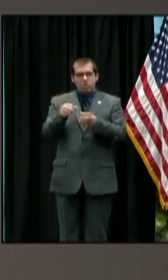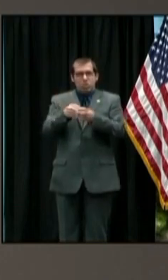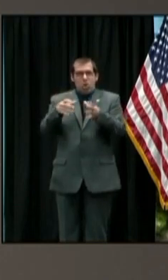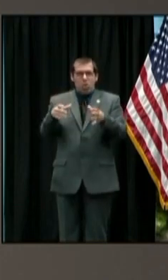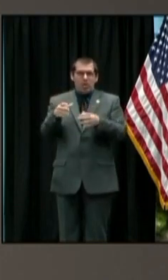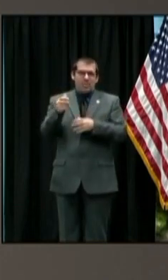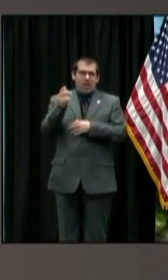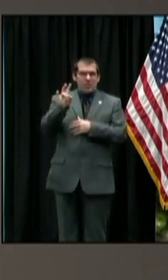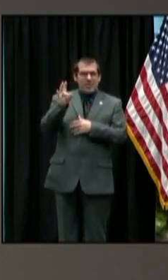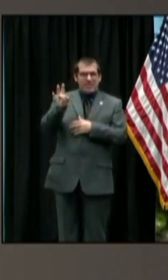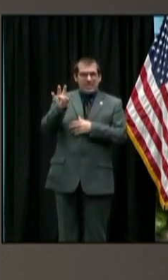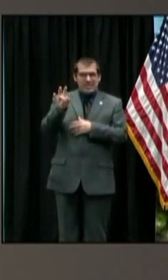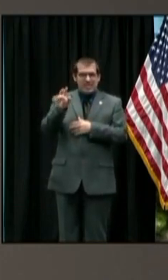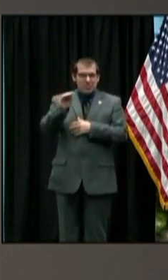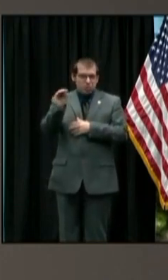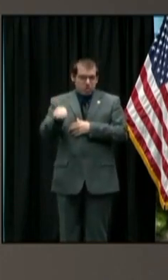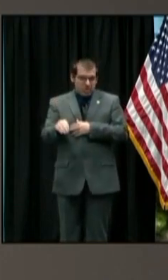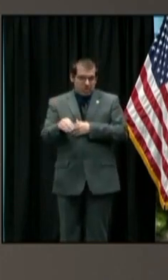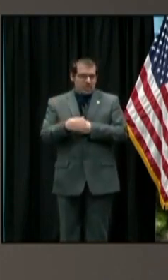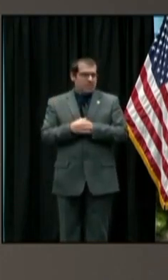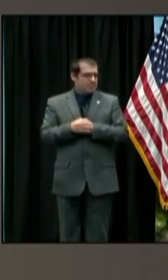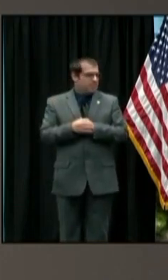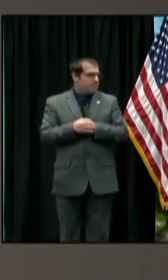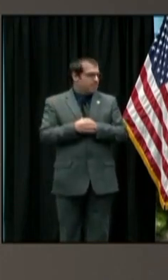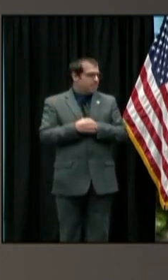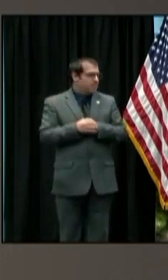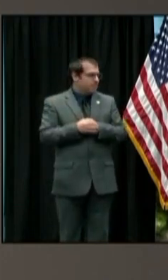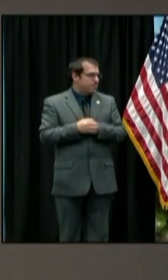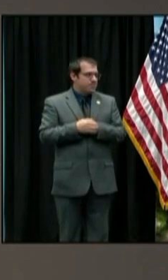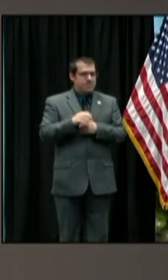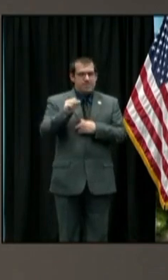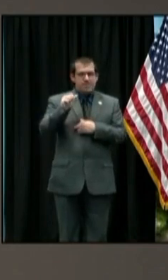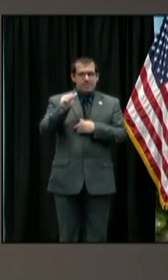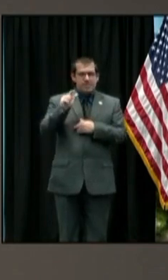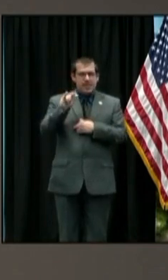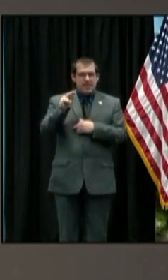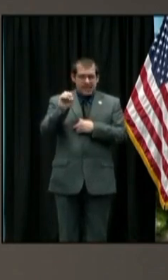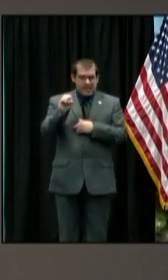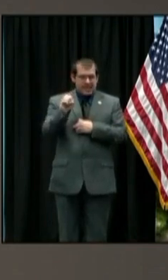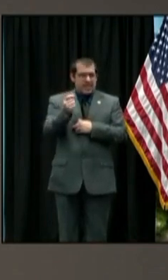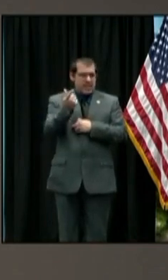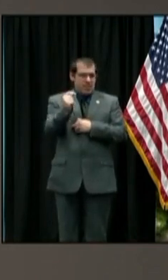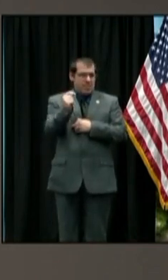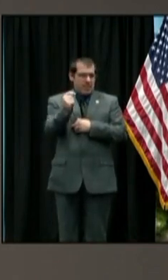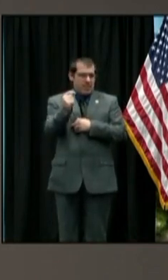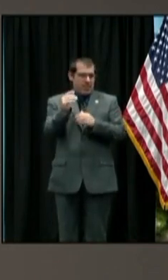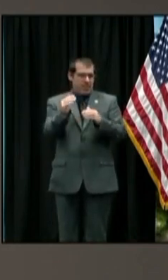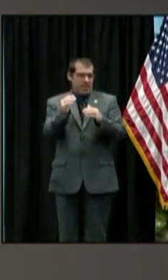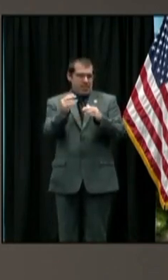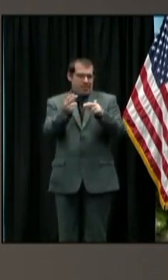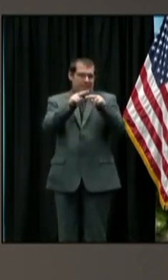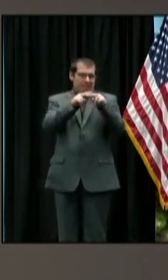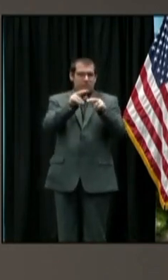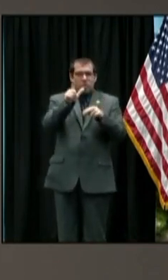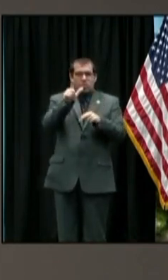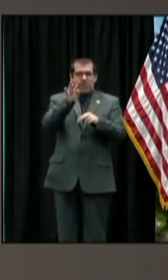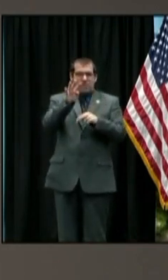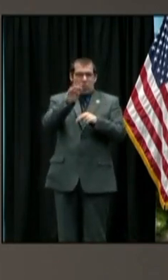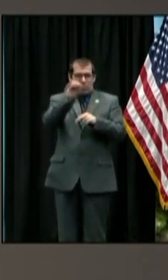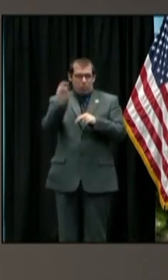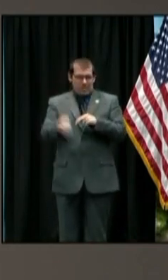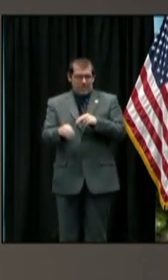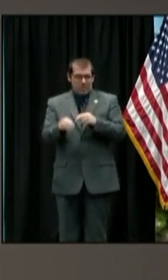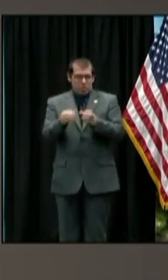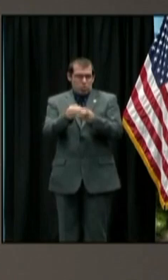at about 17%, and then Saline County at a little bit higher level, about 24%. And